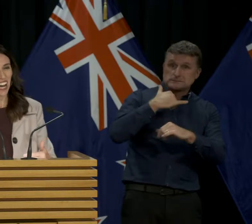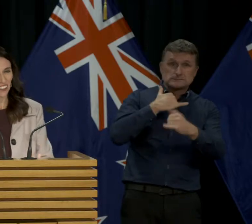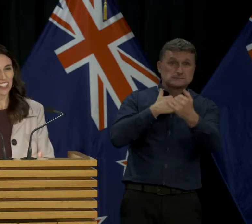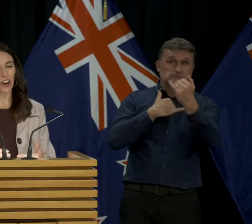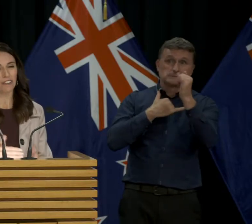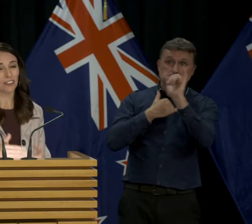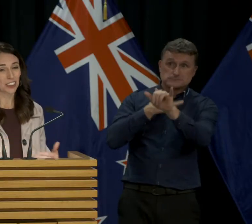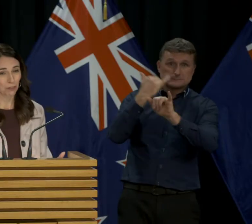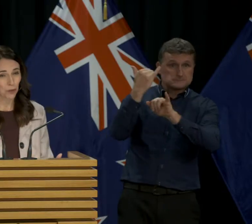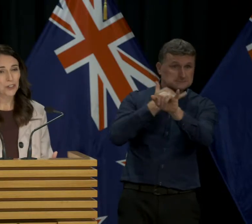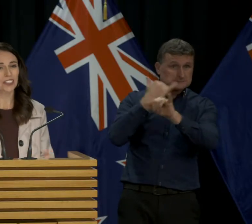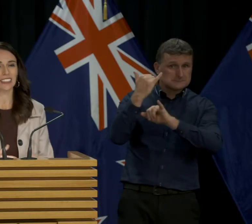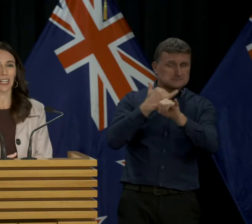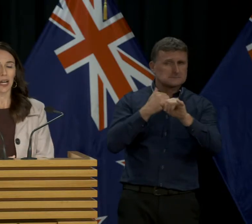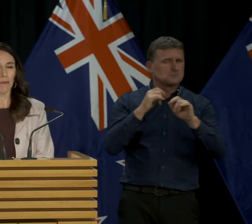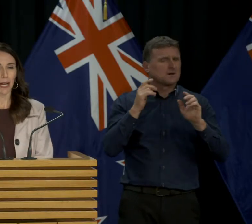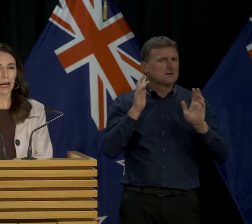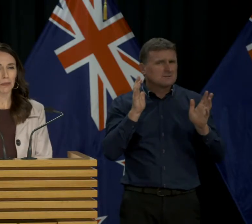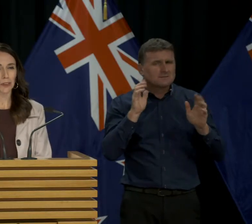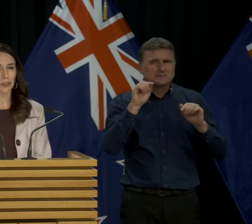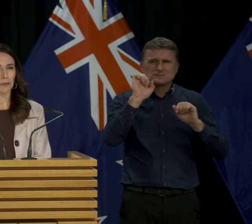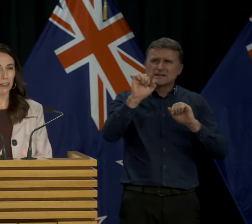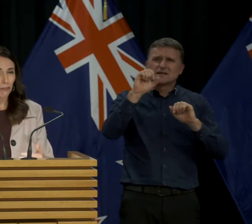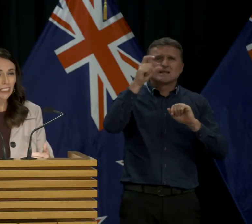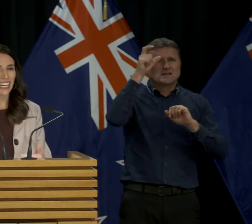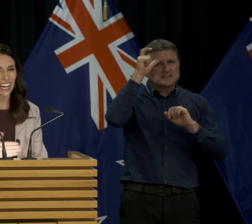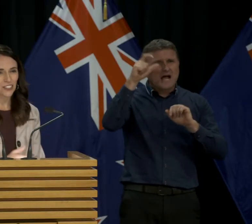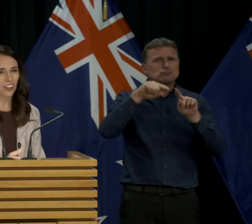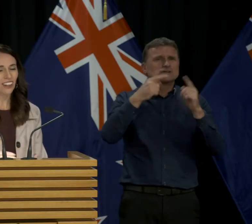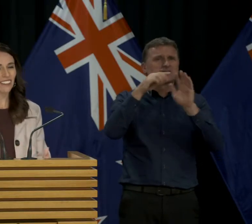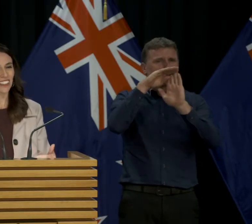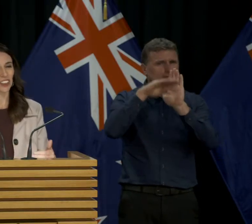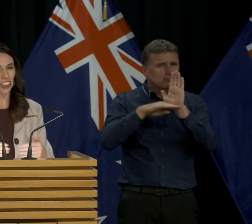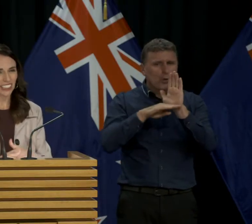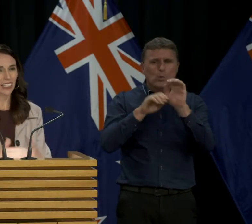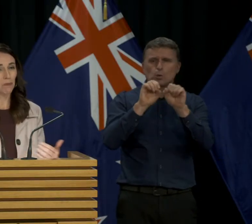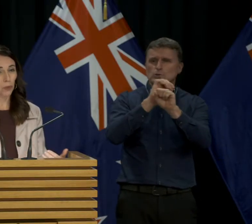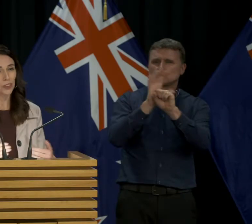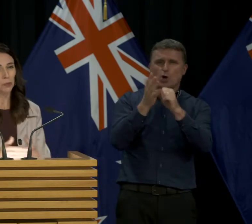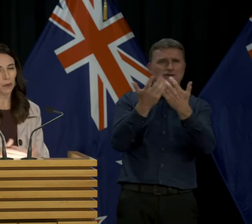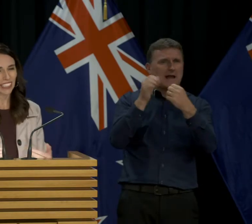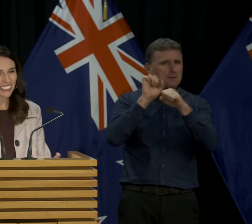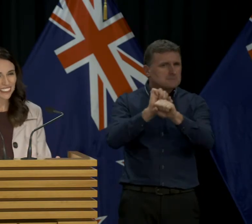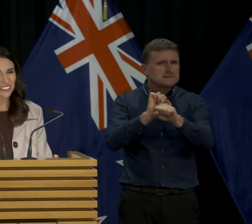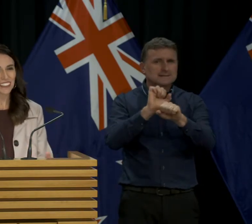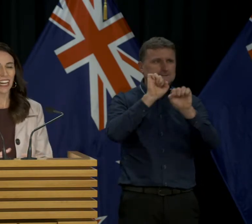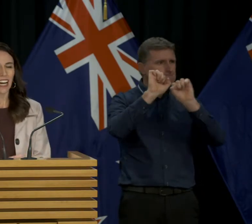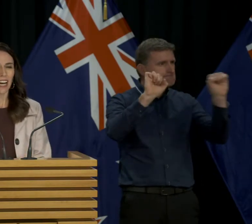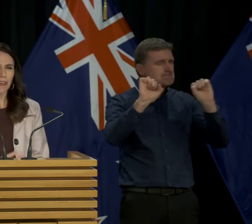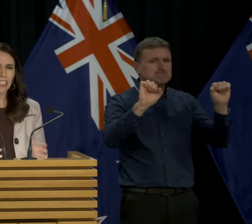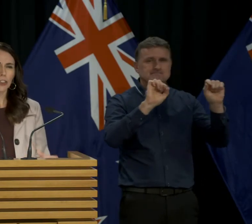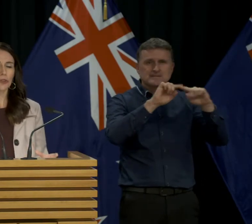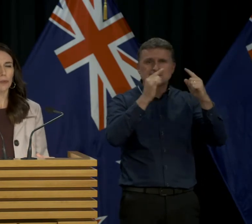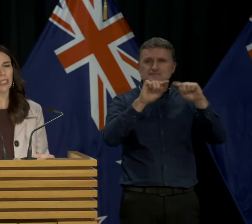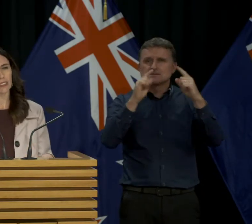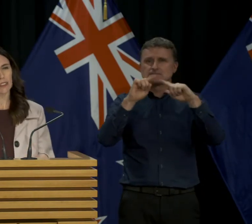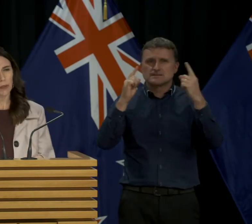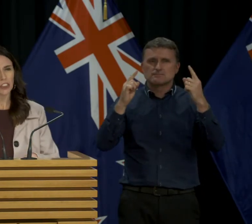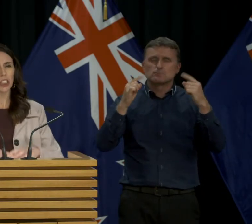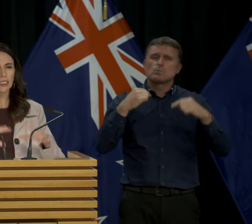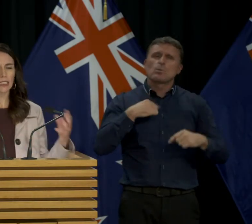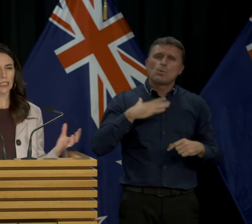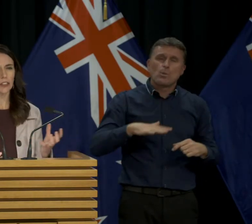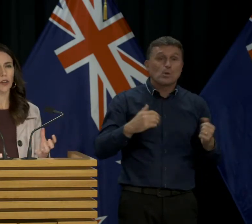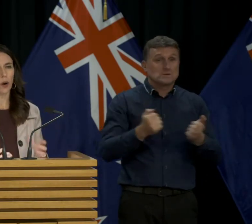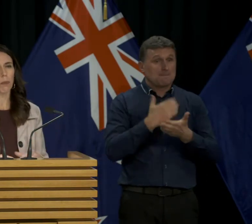understanding how their COVID regime works, being able to be really agile in shutting down borders where we need to, and making sure that we